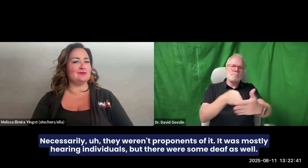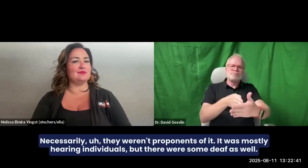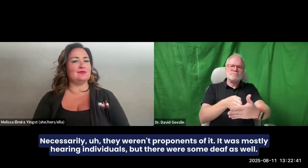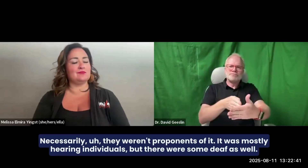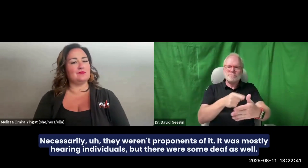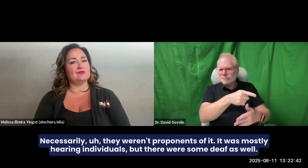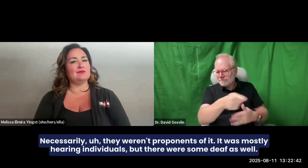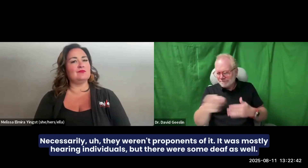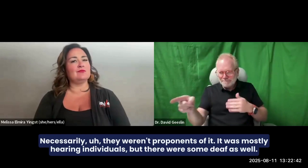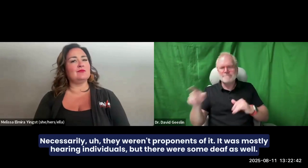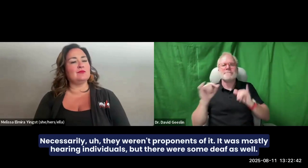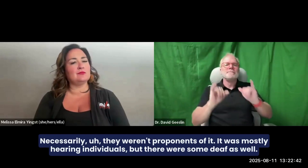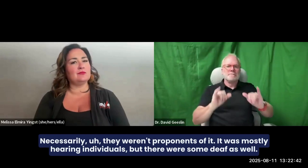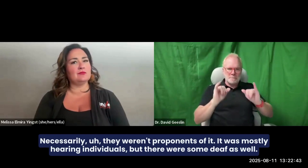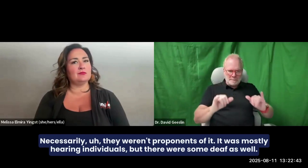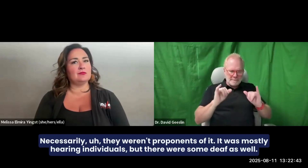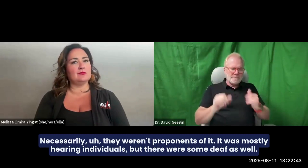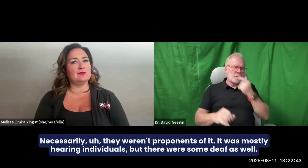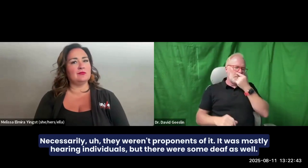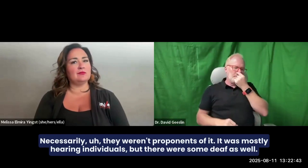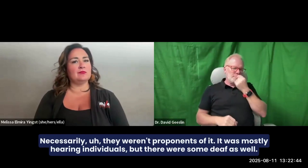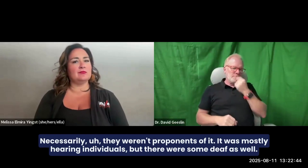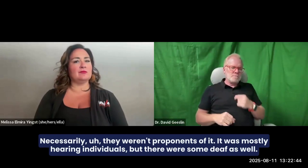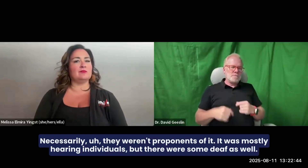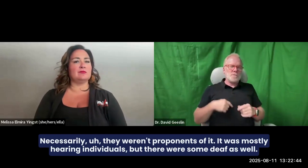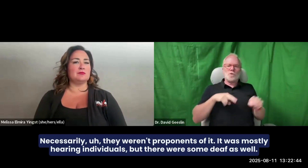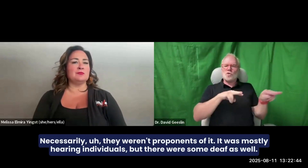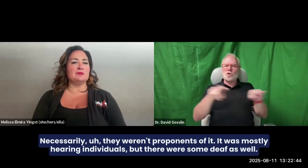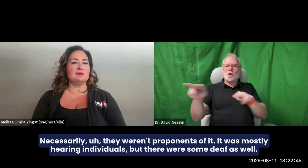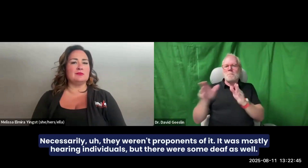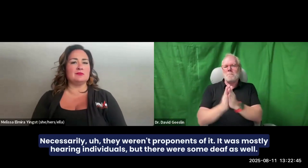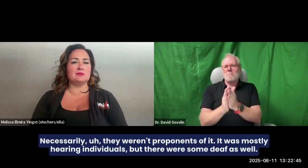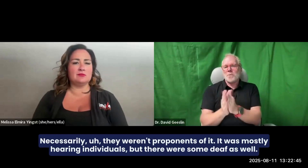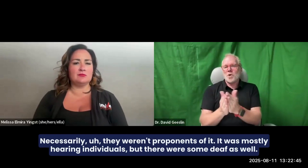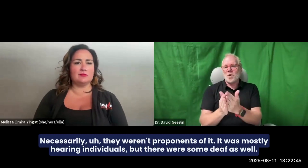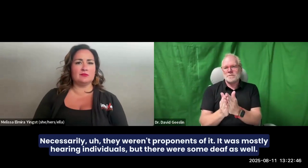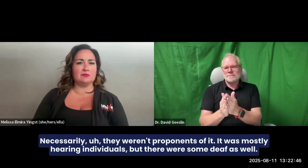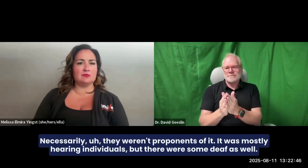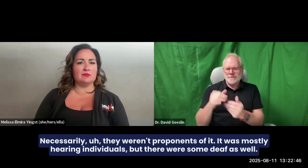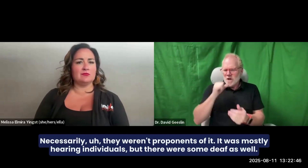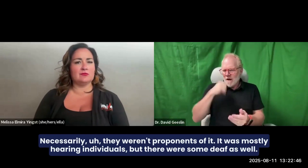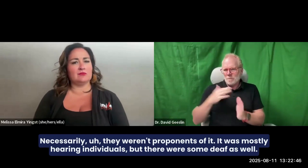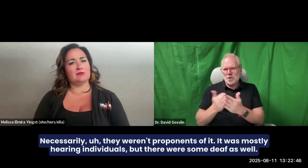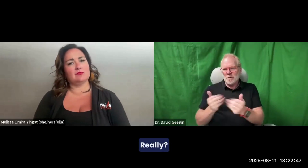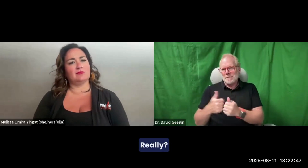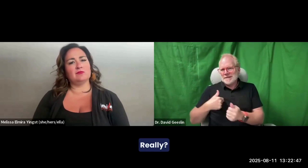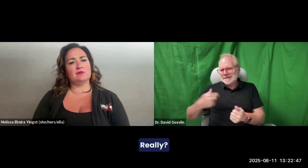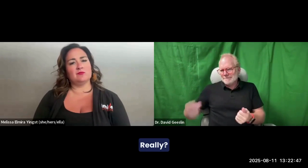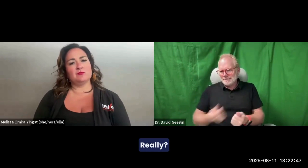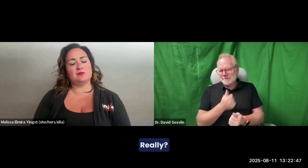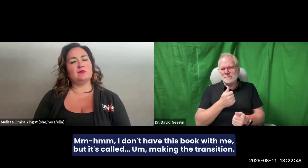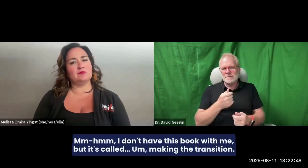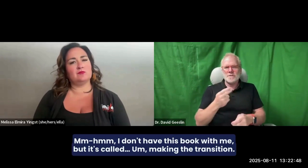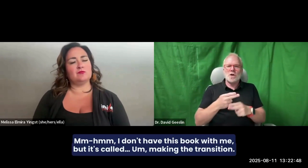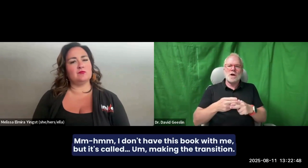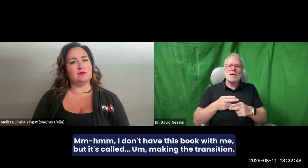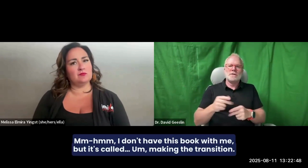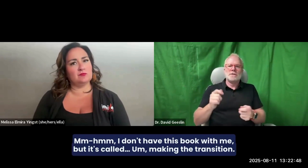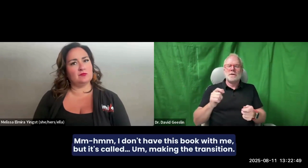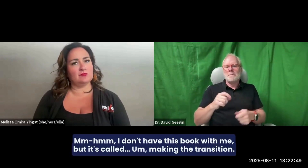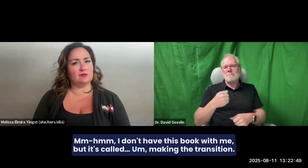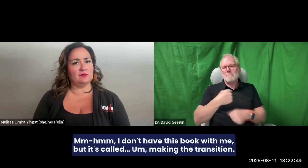didn't necessarily, they weren't proponents of it. It was mostly hearing individuals, but there were some deaf as well. I